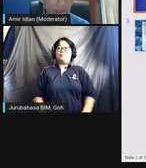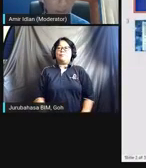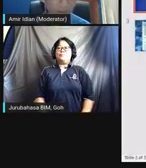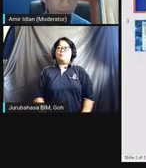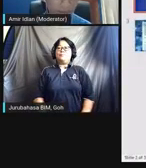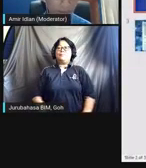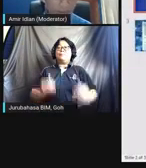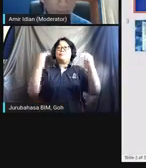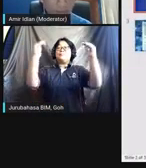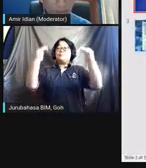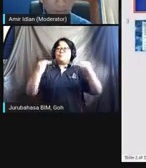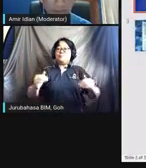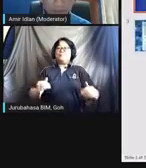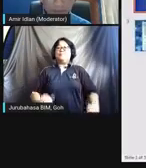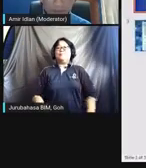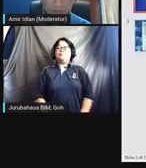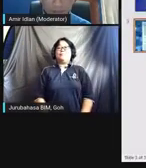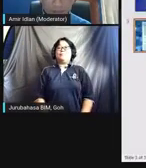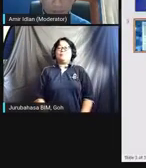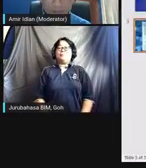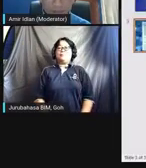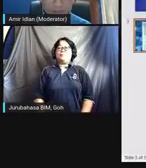Next slide.